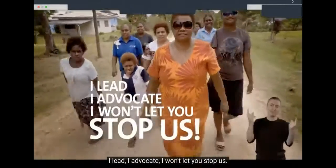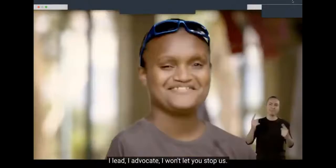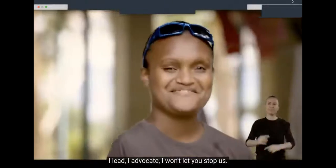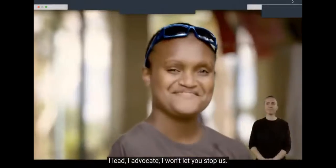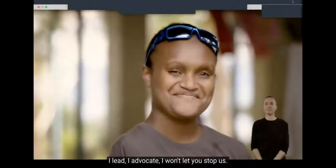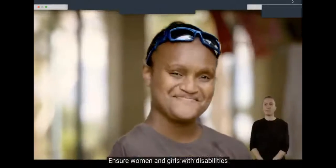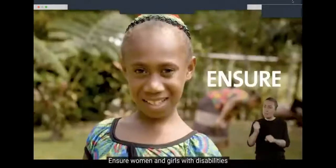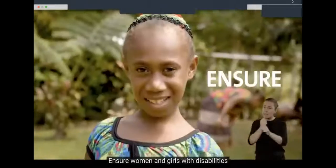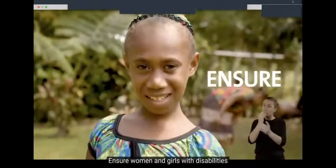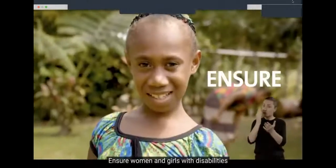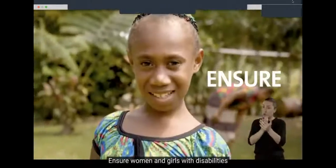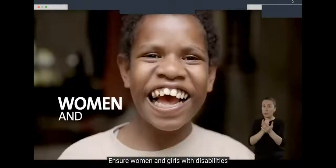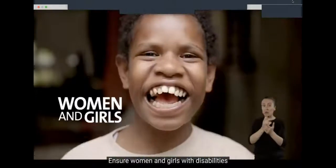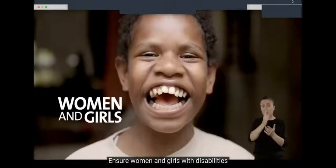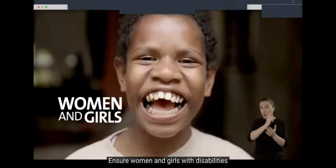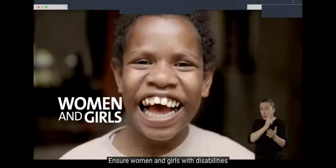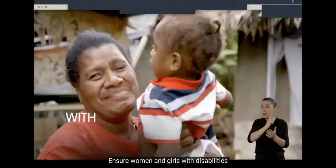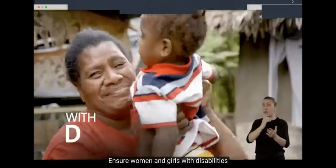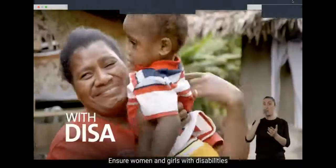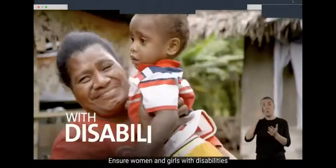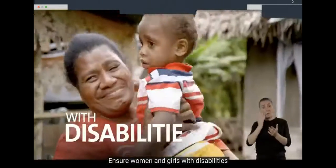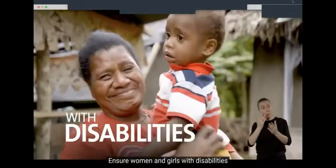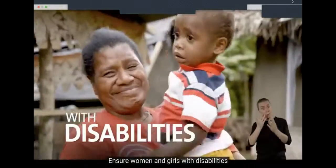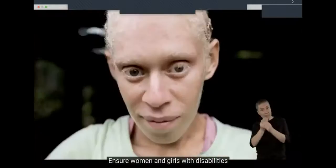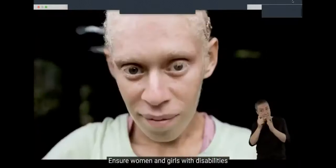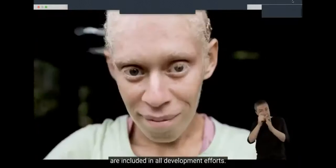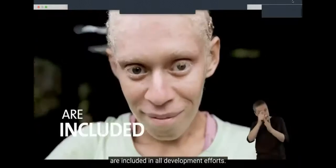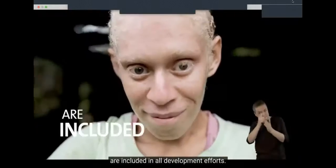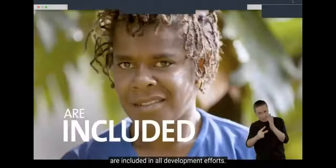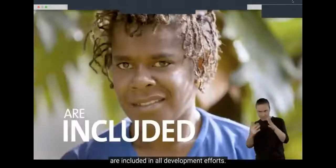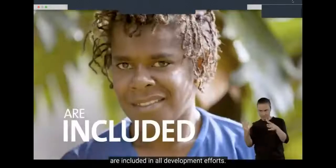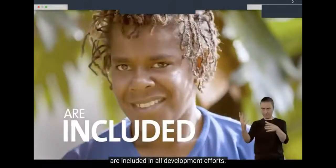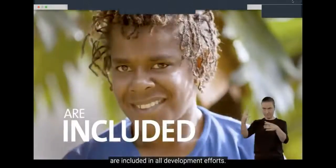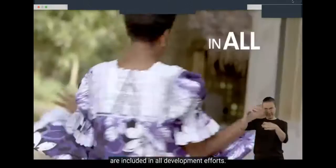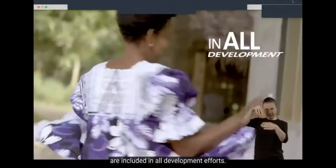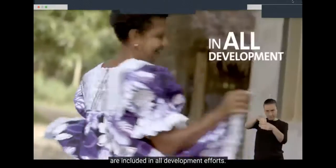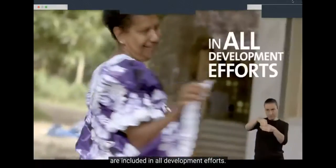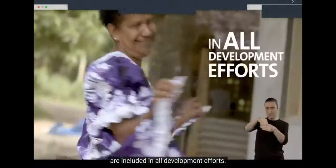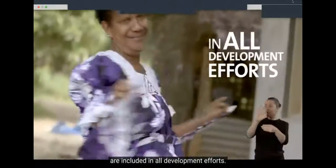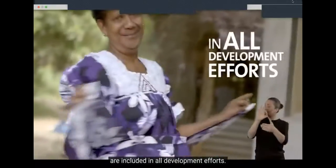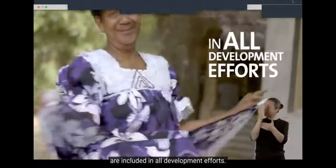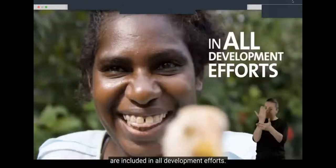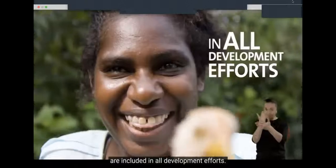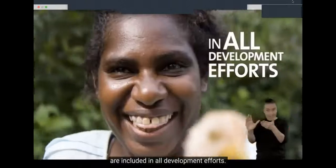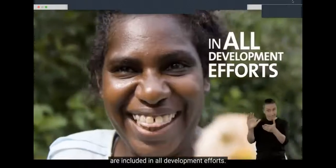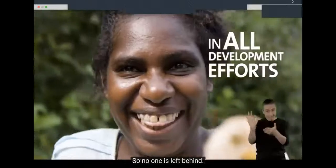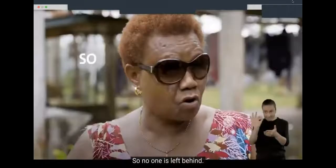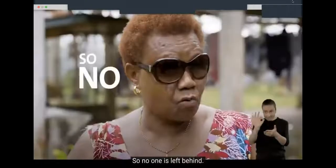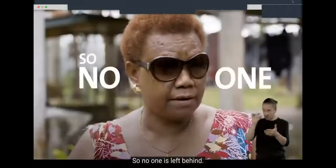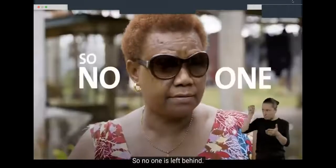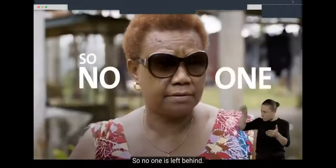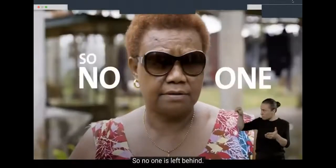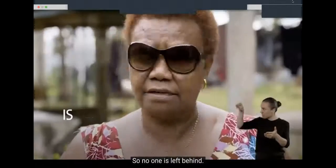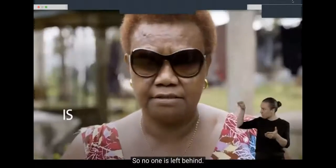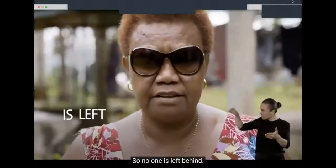us. Ensure women and girls with disabilities are included in all development efforts, so